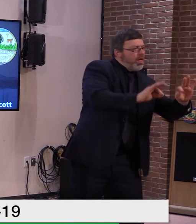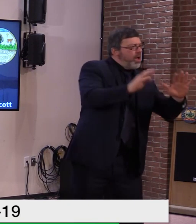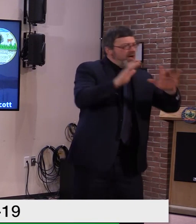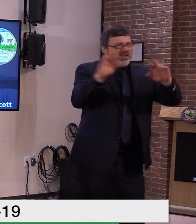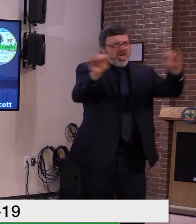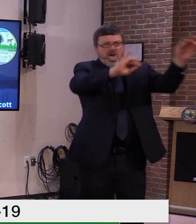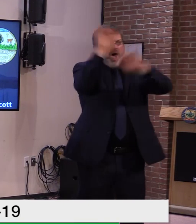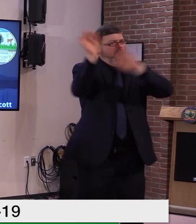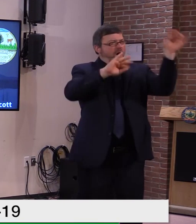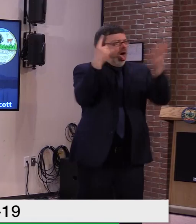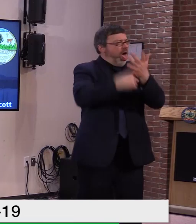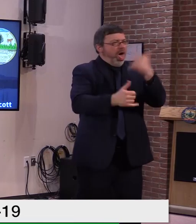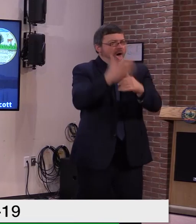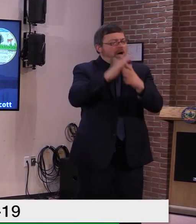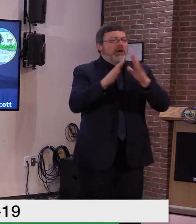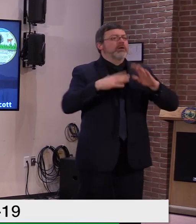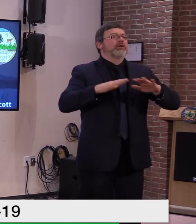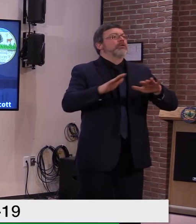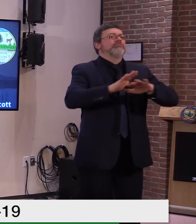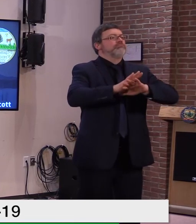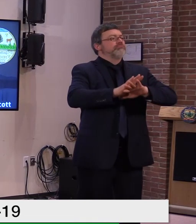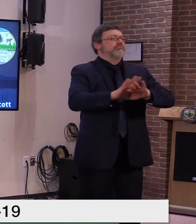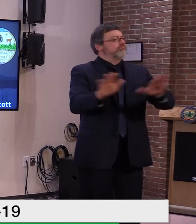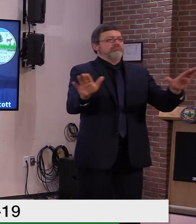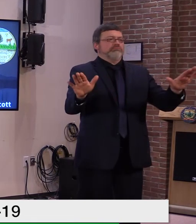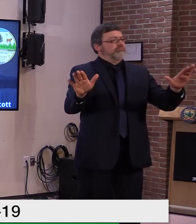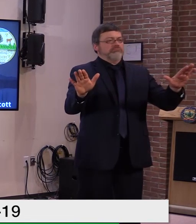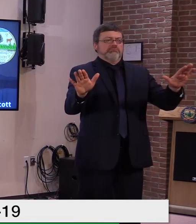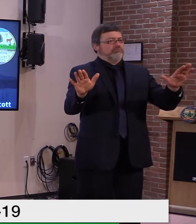Dr. Levine now.